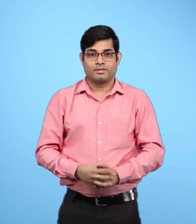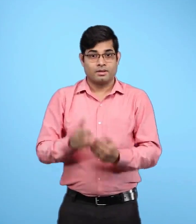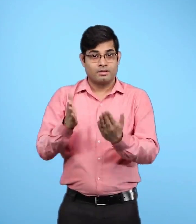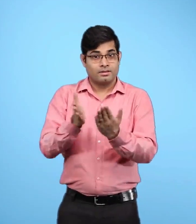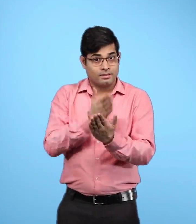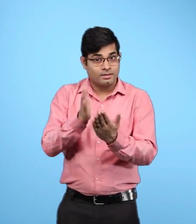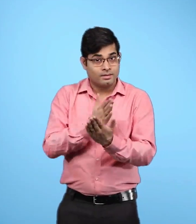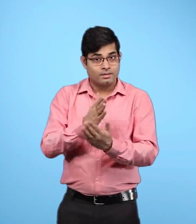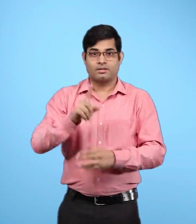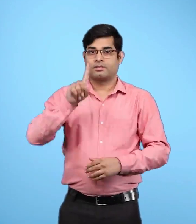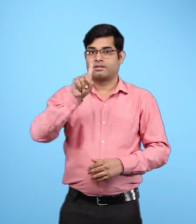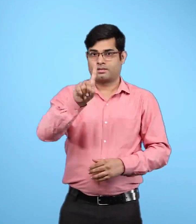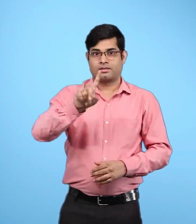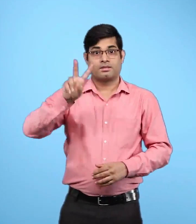Page 127.